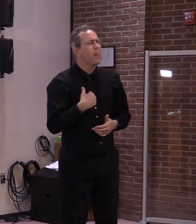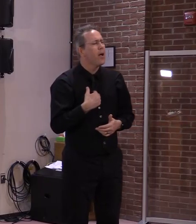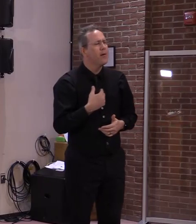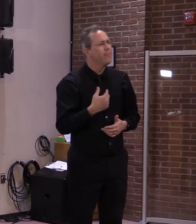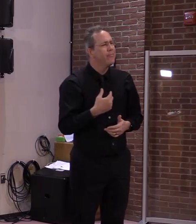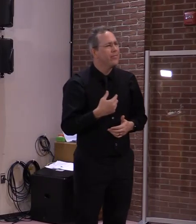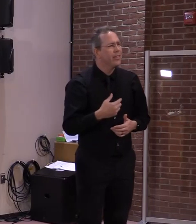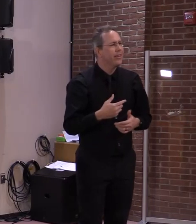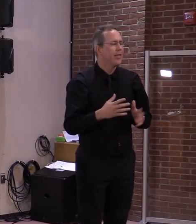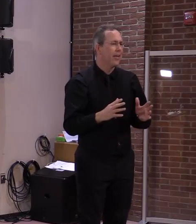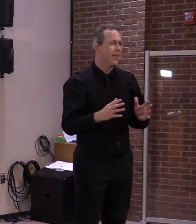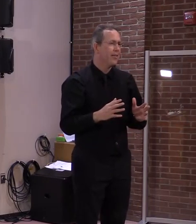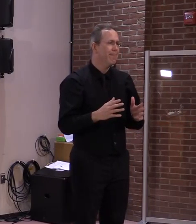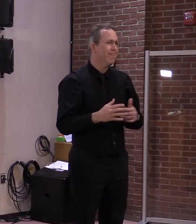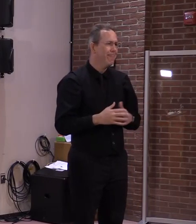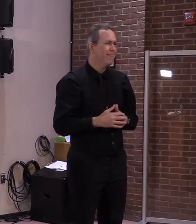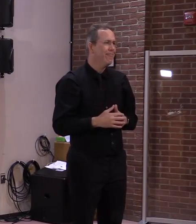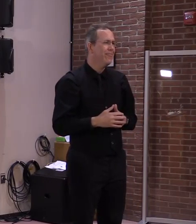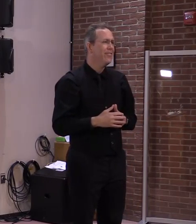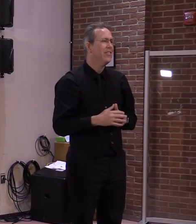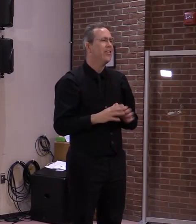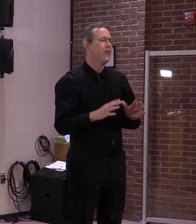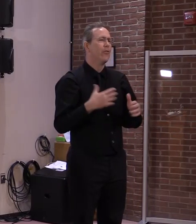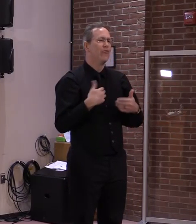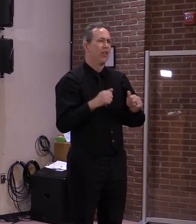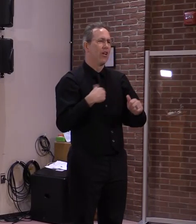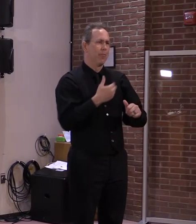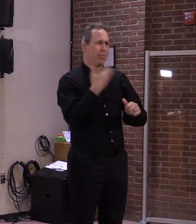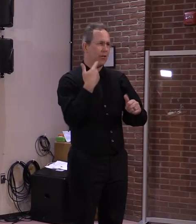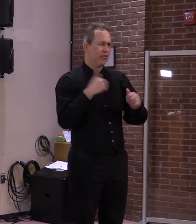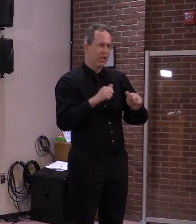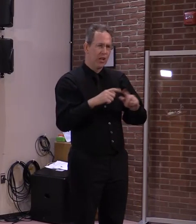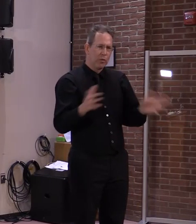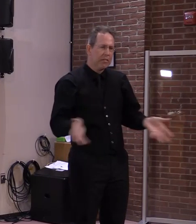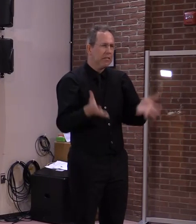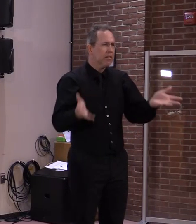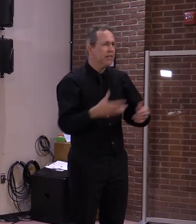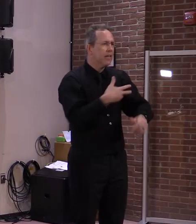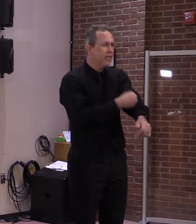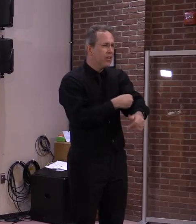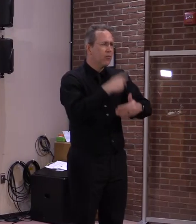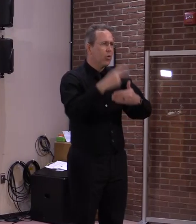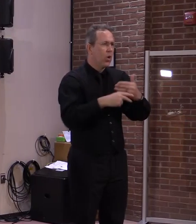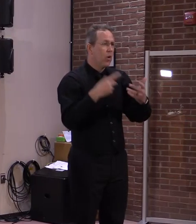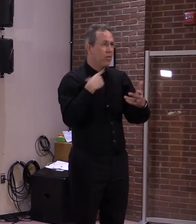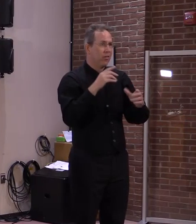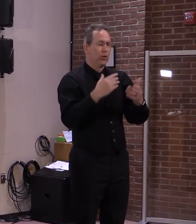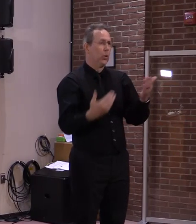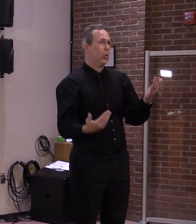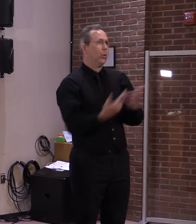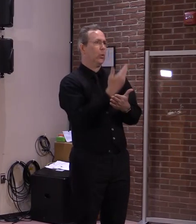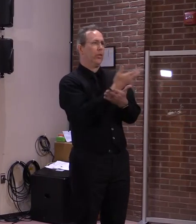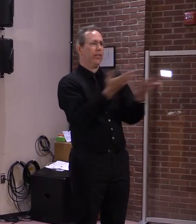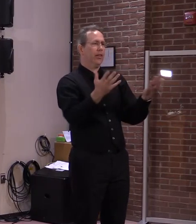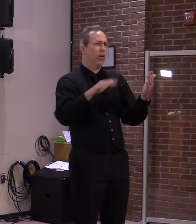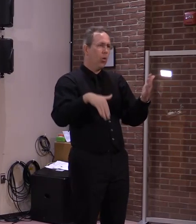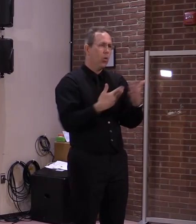look, we're trying to do a vaccination program that hasn't been ever done before. We're just trying to make sure that we